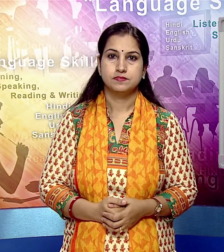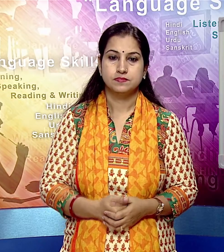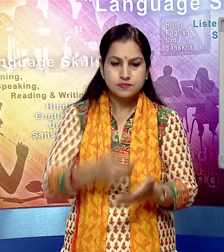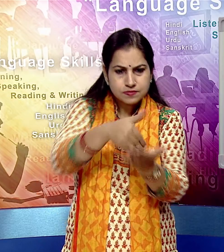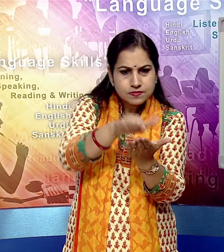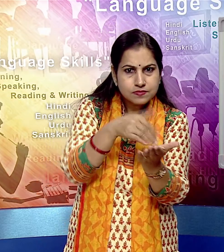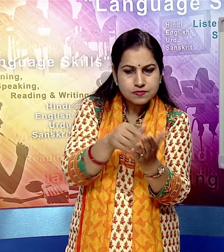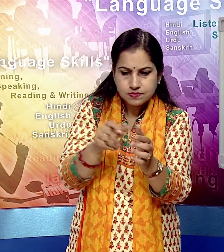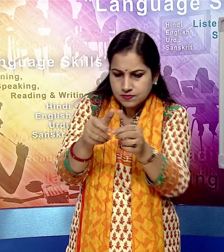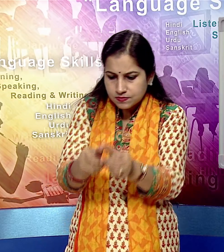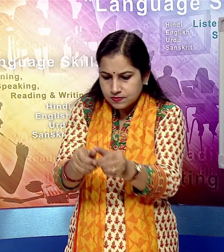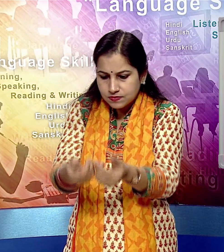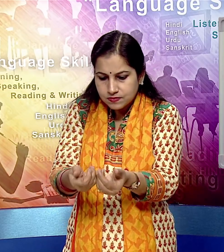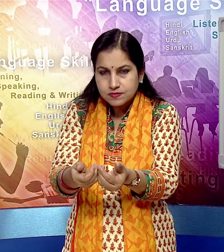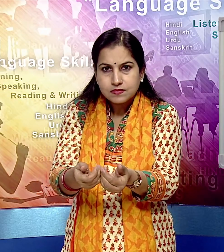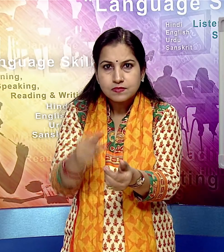roasted peanuts,